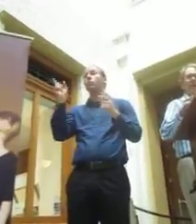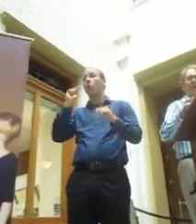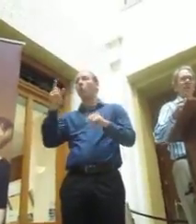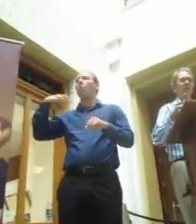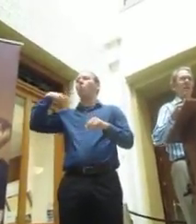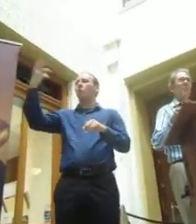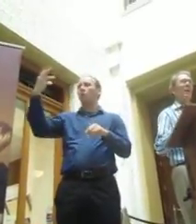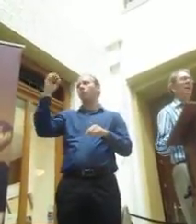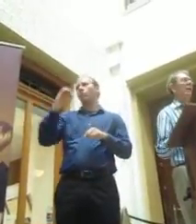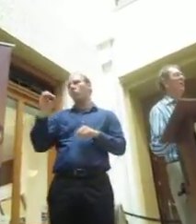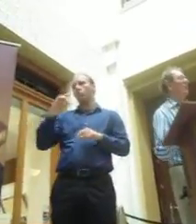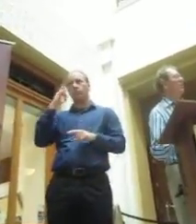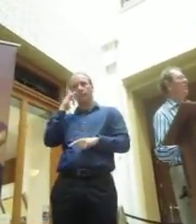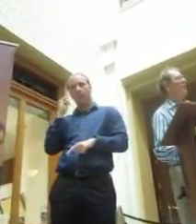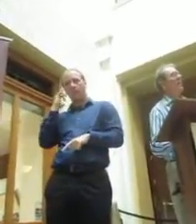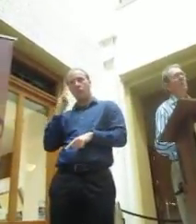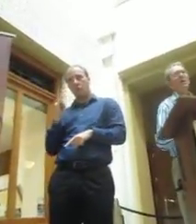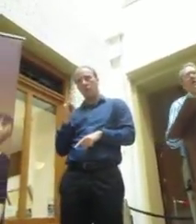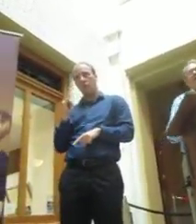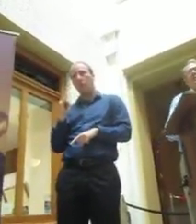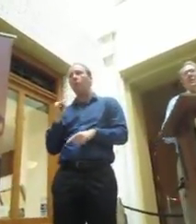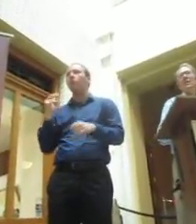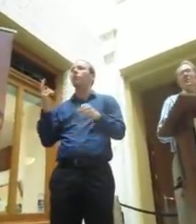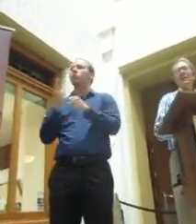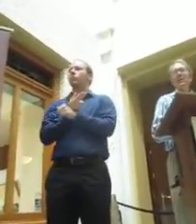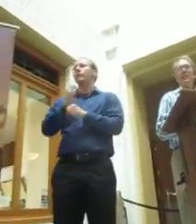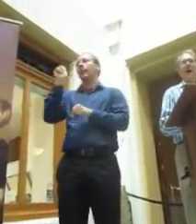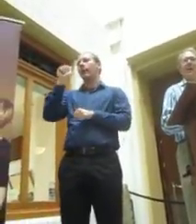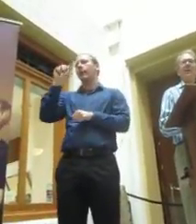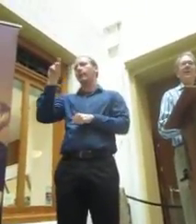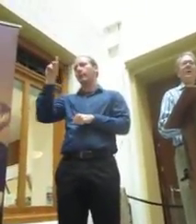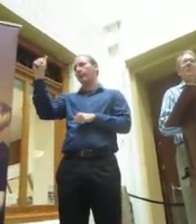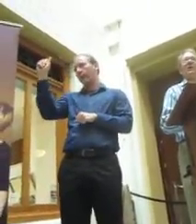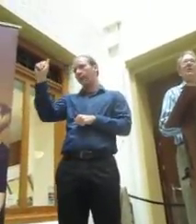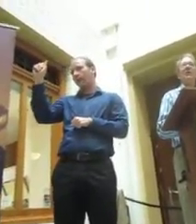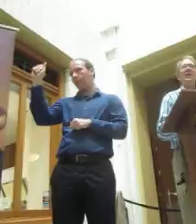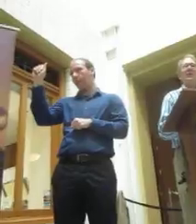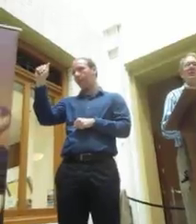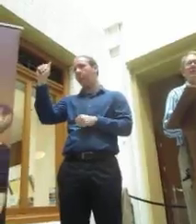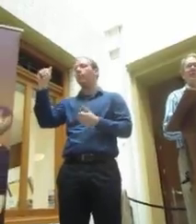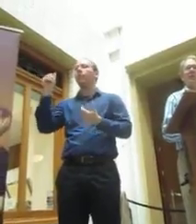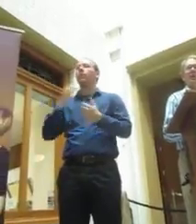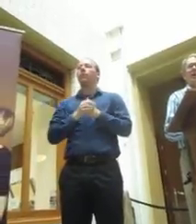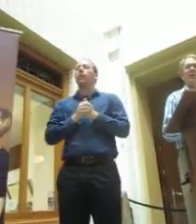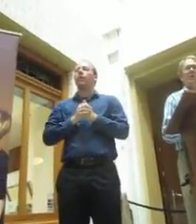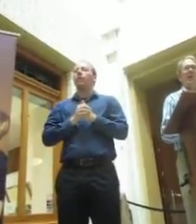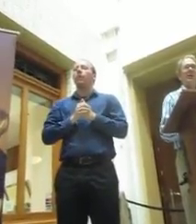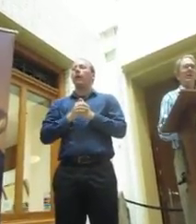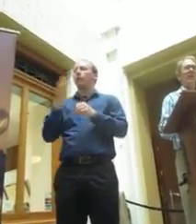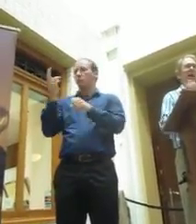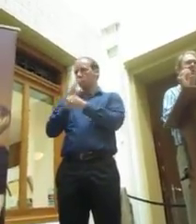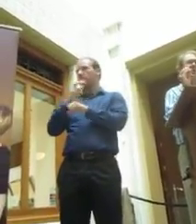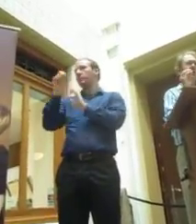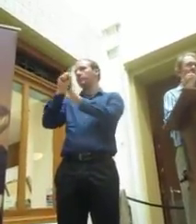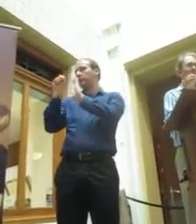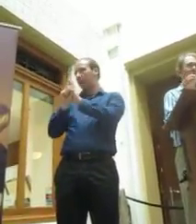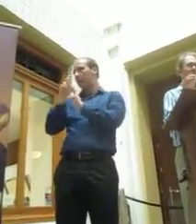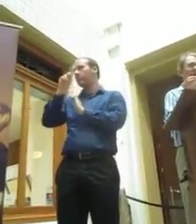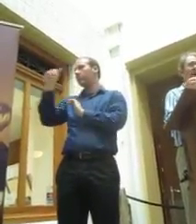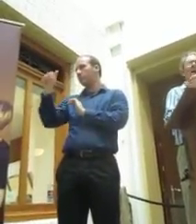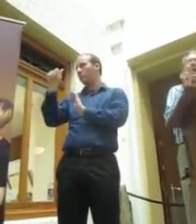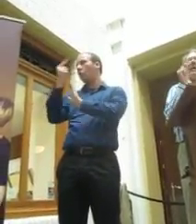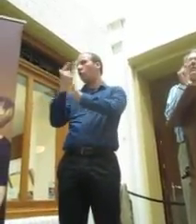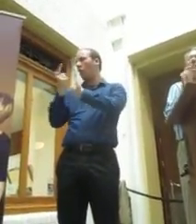in California, using the Americans with Disabilities Act and some of our state disability laws basically as